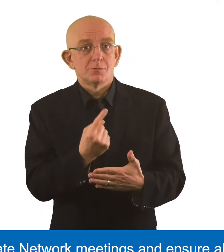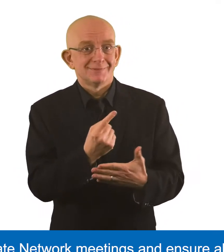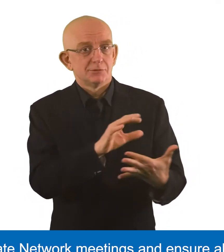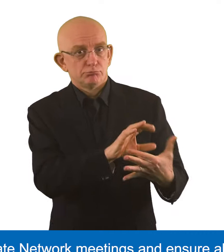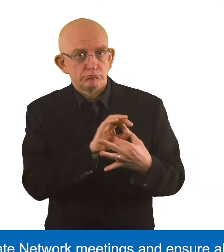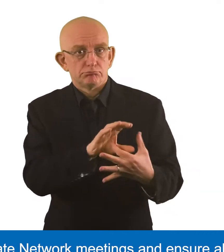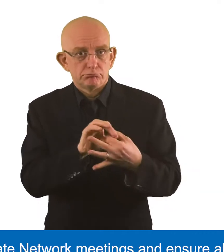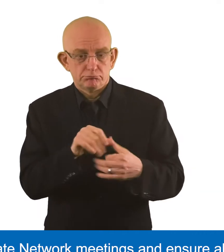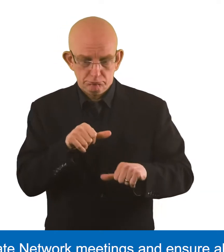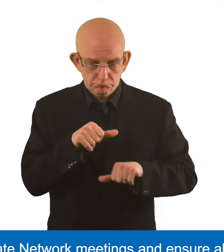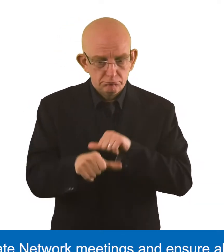process.